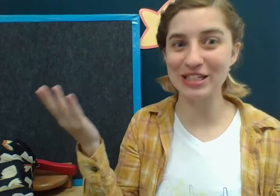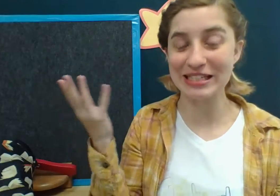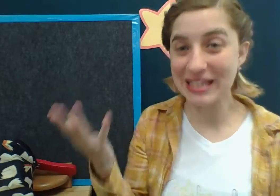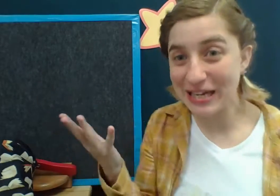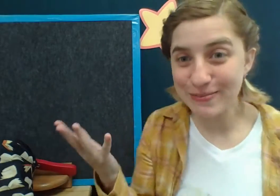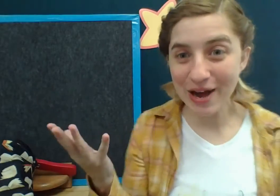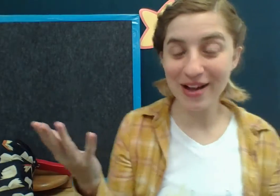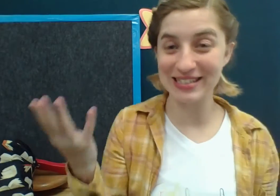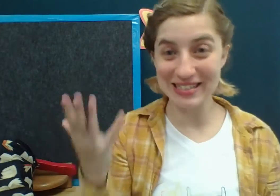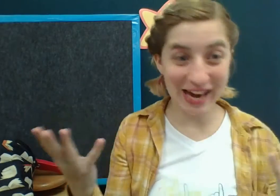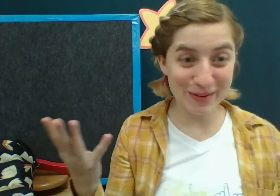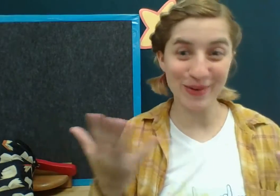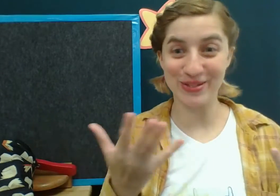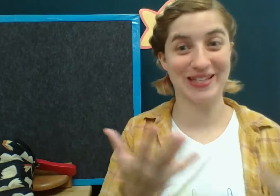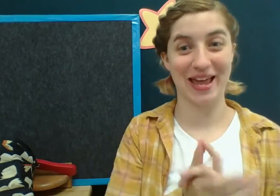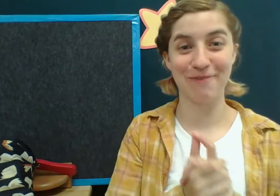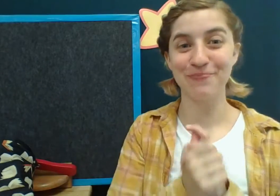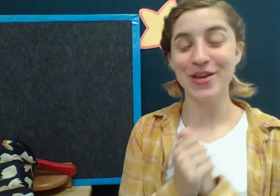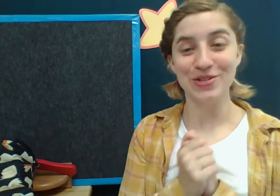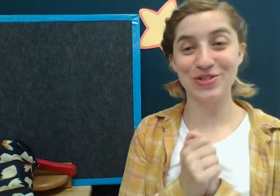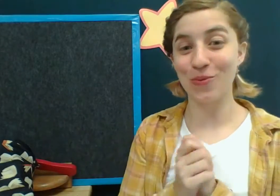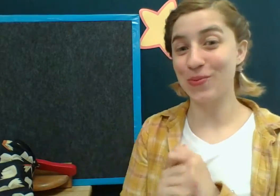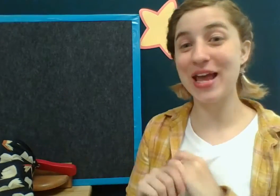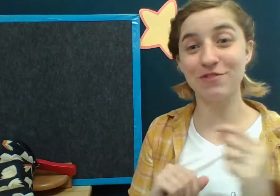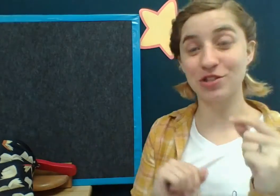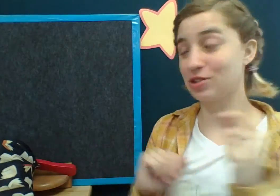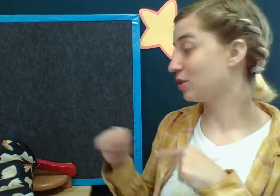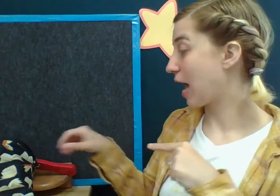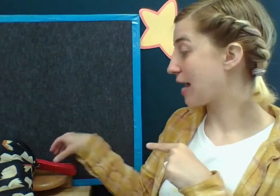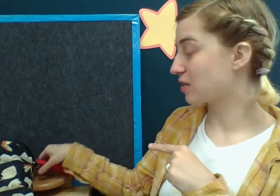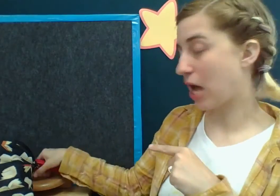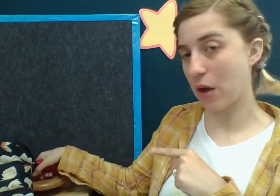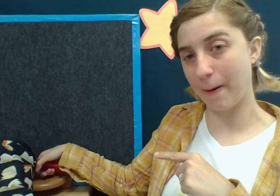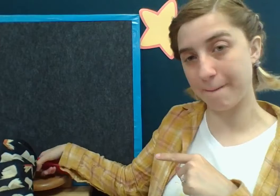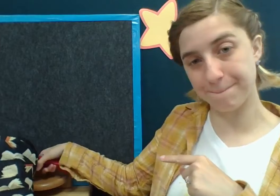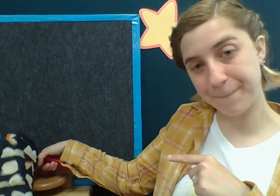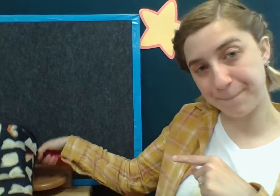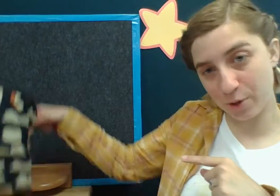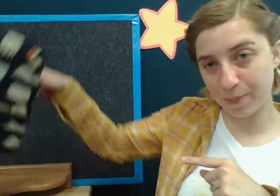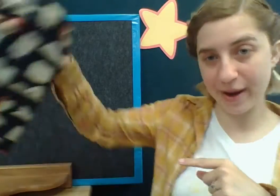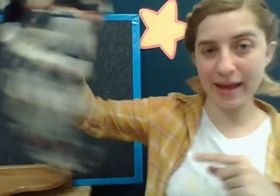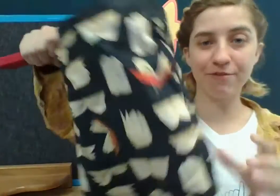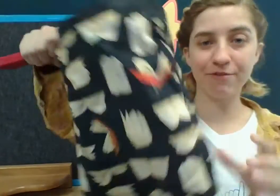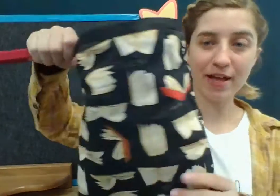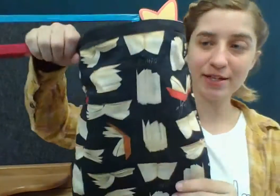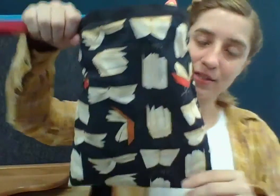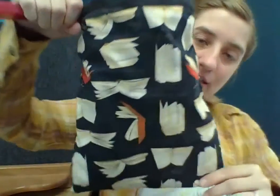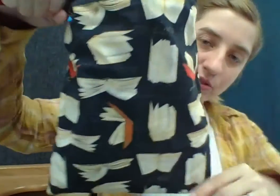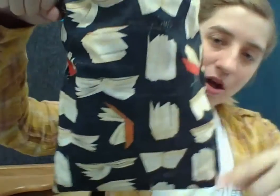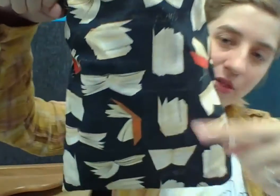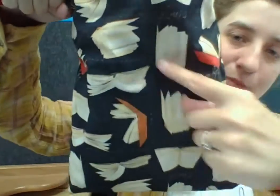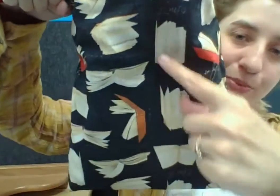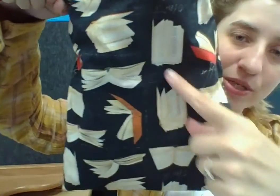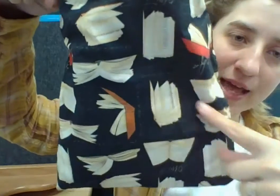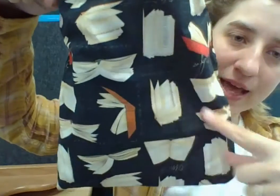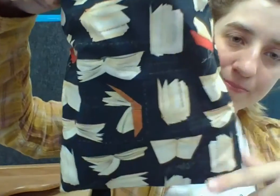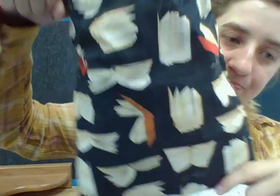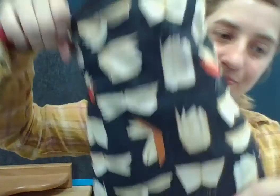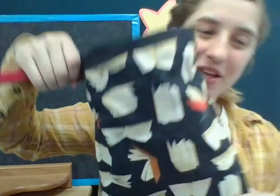to sing about and sign about today. So we have to ask our book bag friends. See, there's all these books on them.